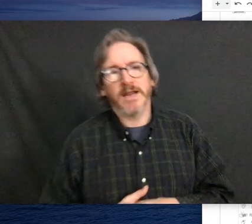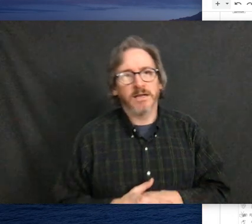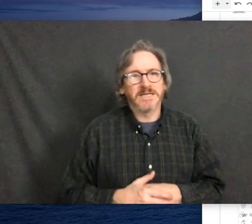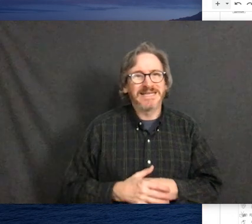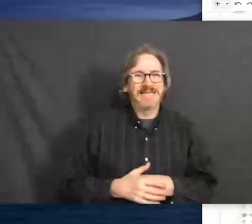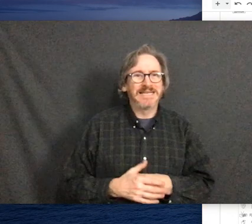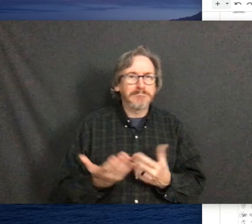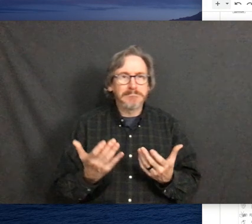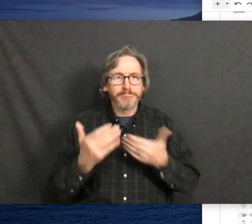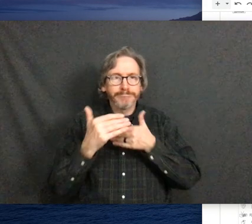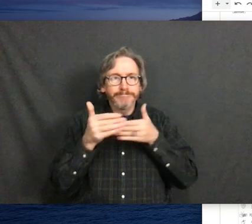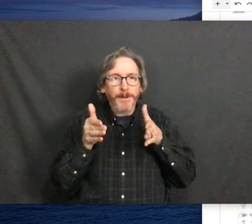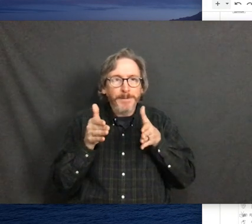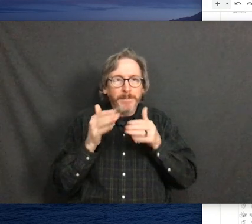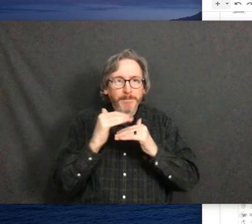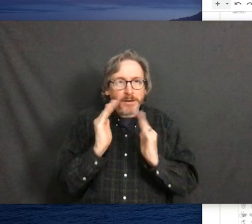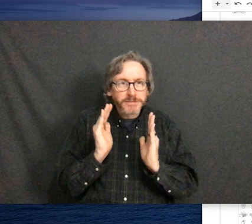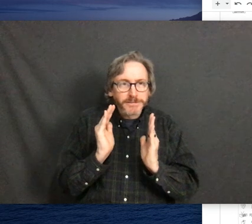we've got